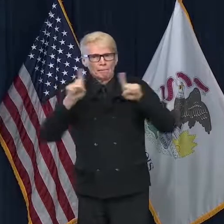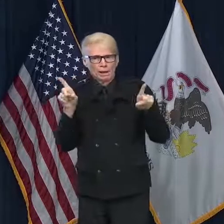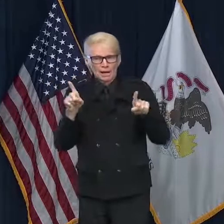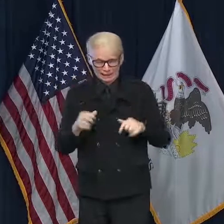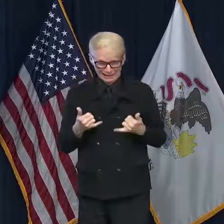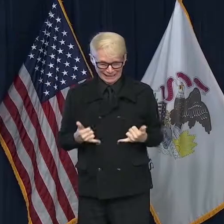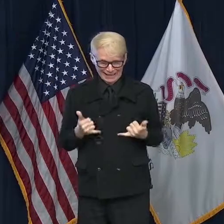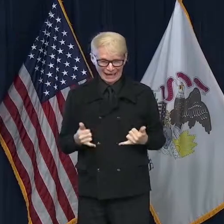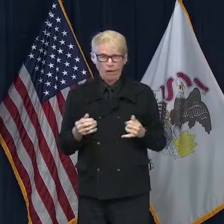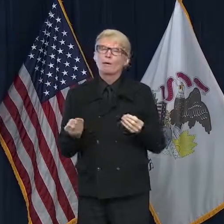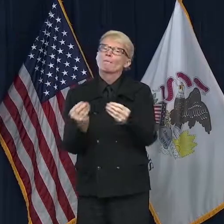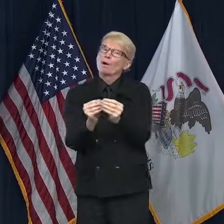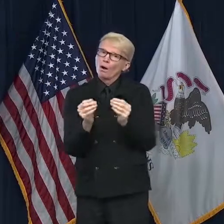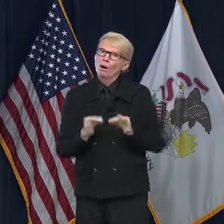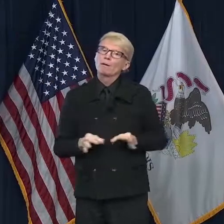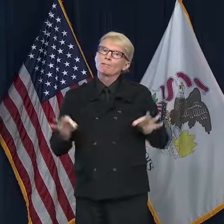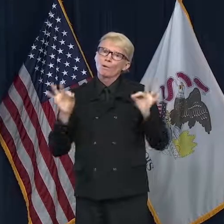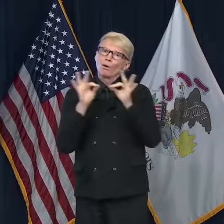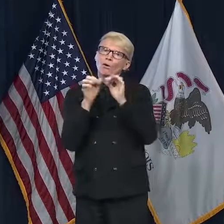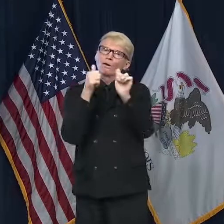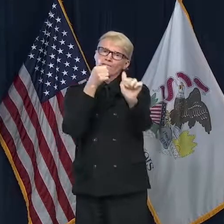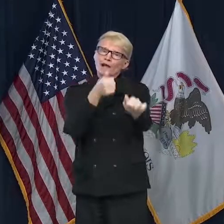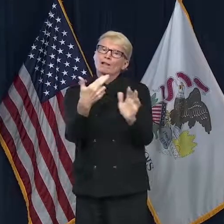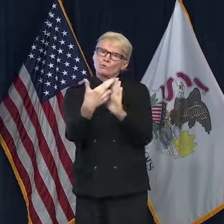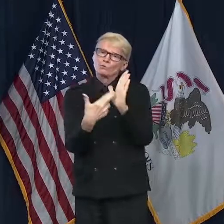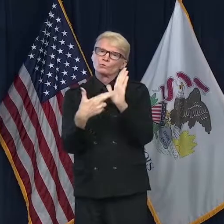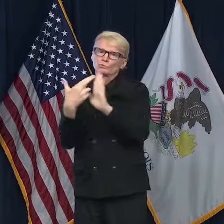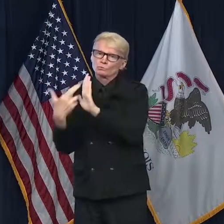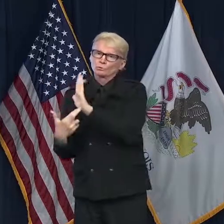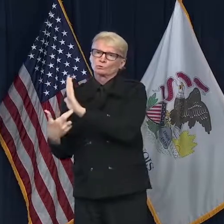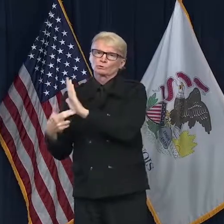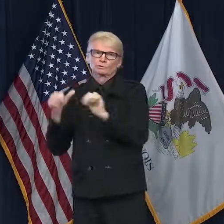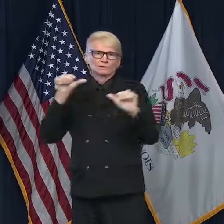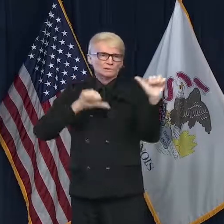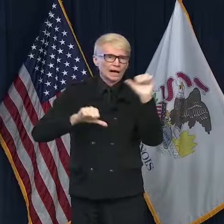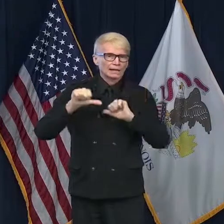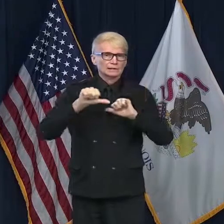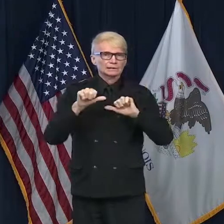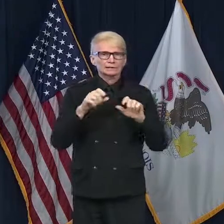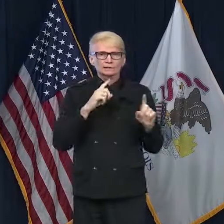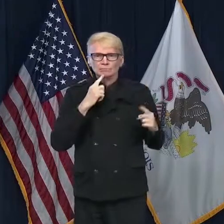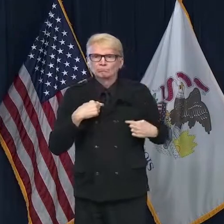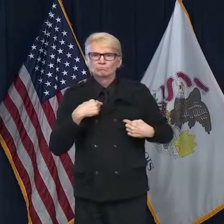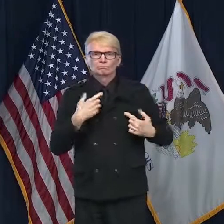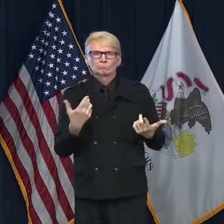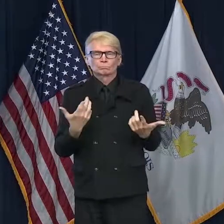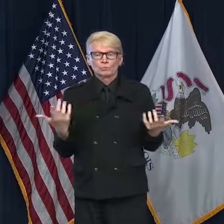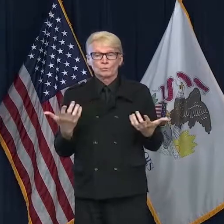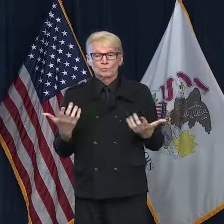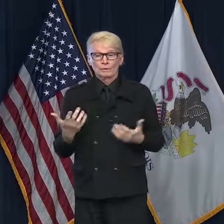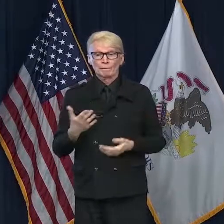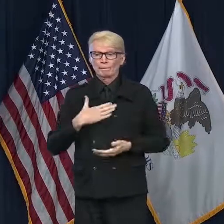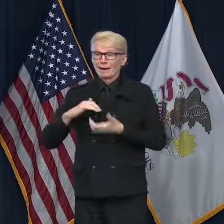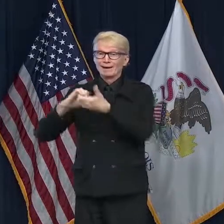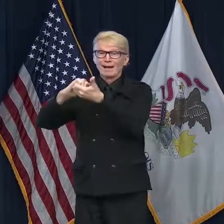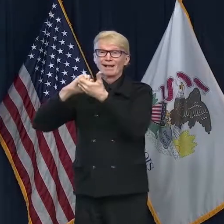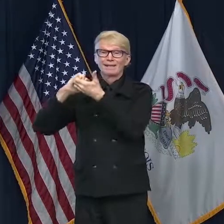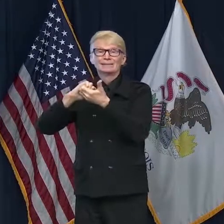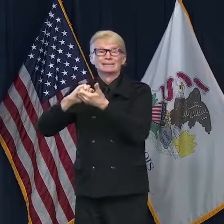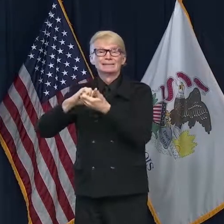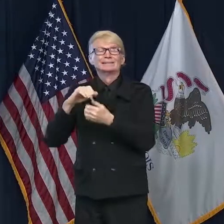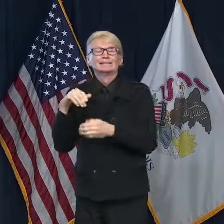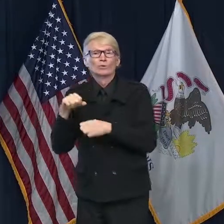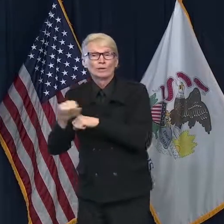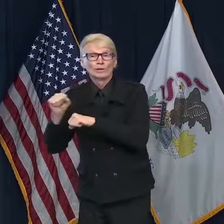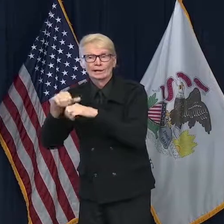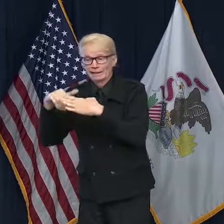important than even before, to adhere to them. So we'll continue to follow the science. I have colleagues in the UK that I converse with regularly,